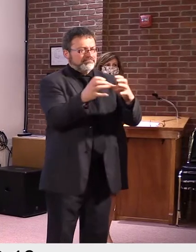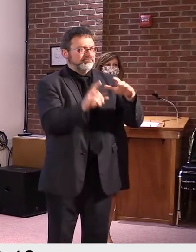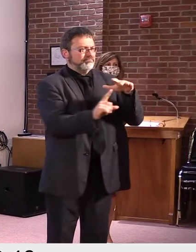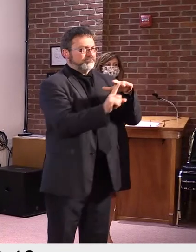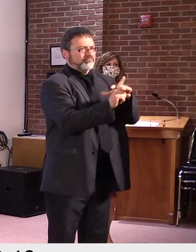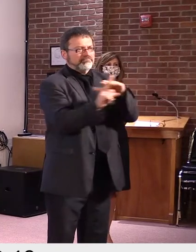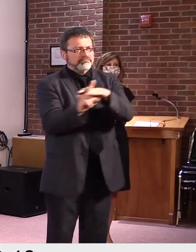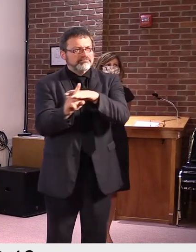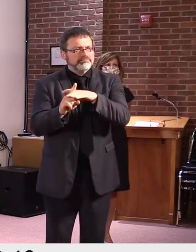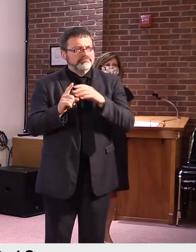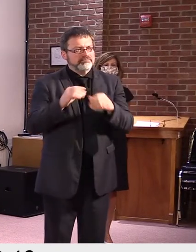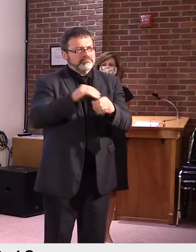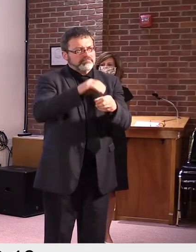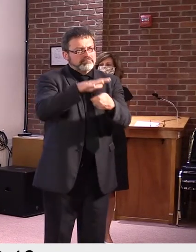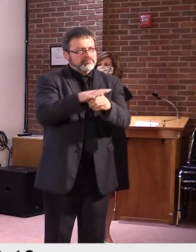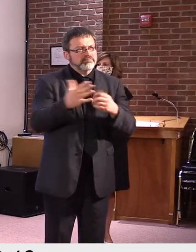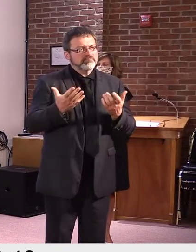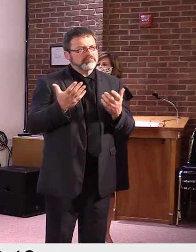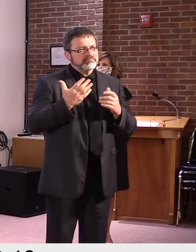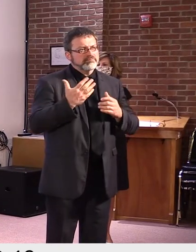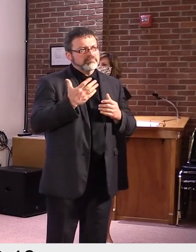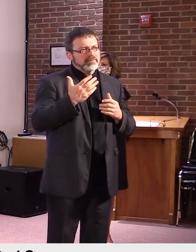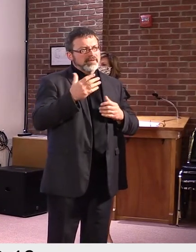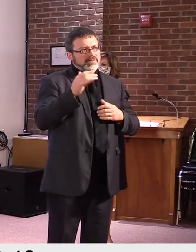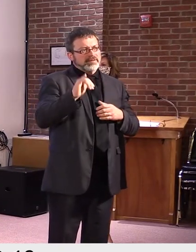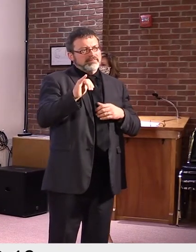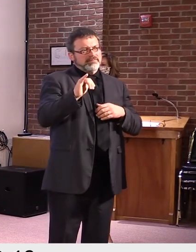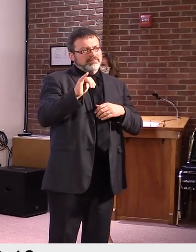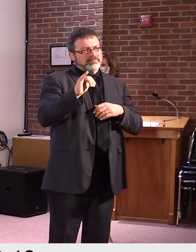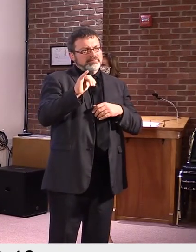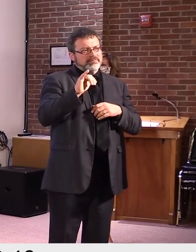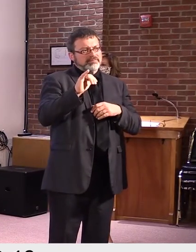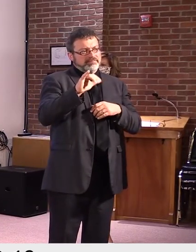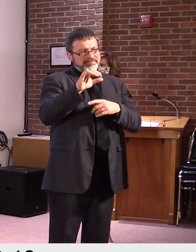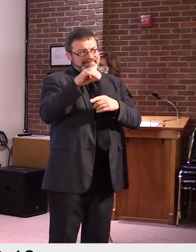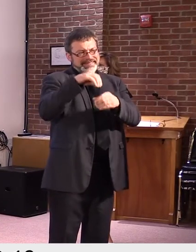this in Fairhaven? Is there any sense of how the virus got there?